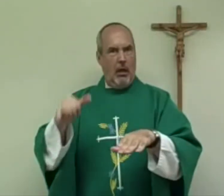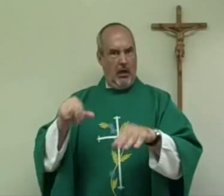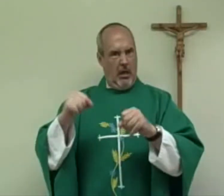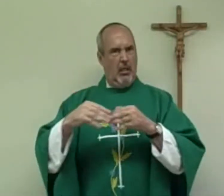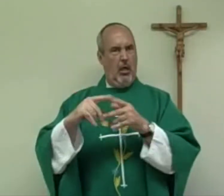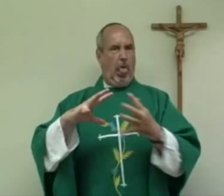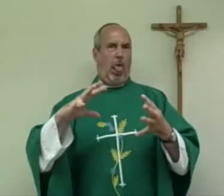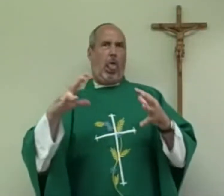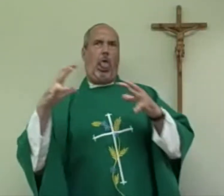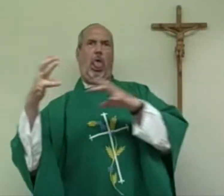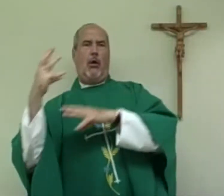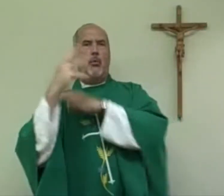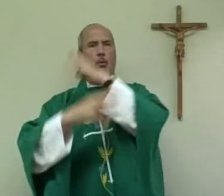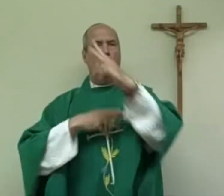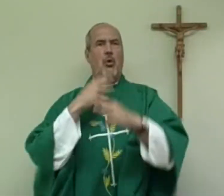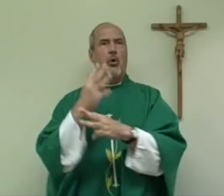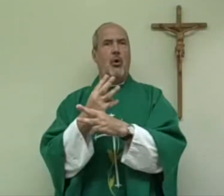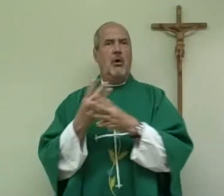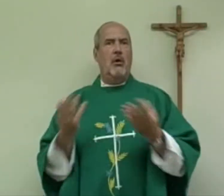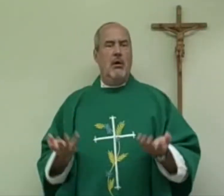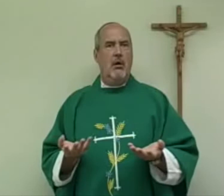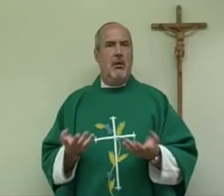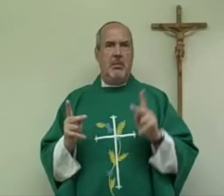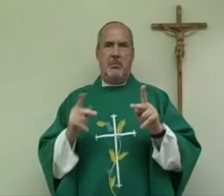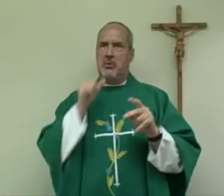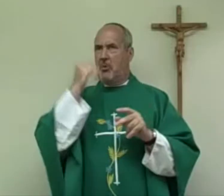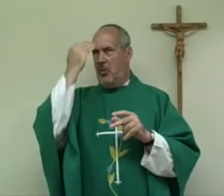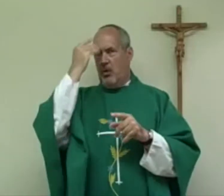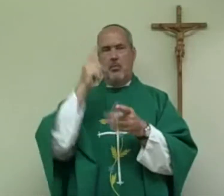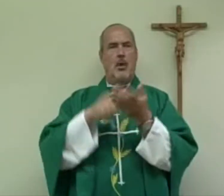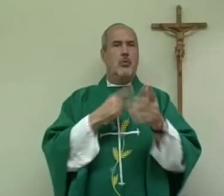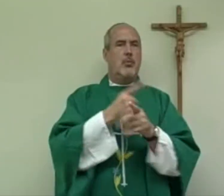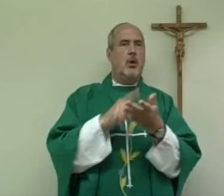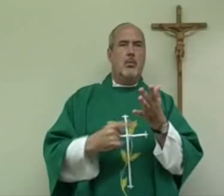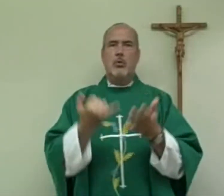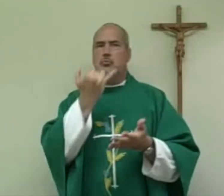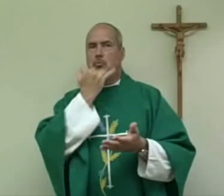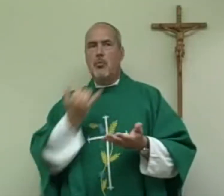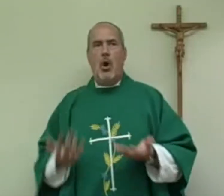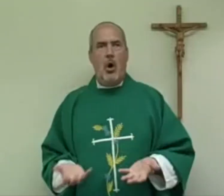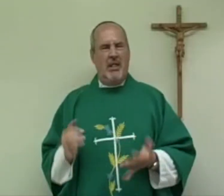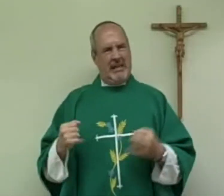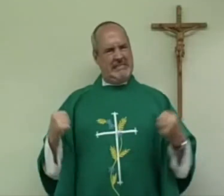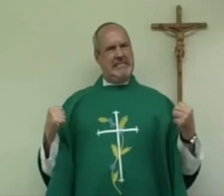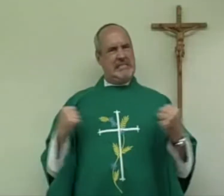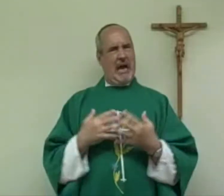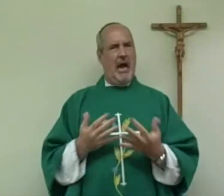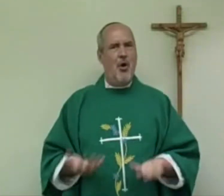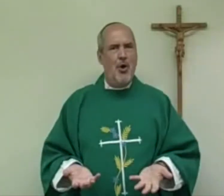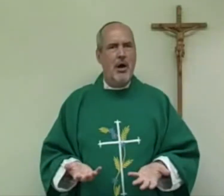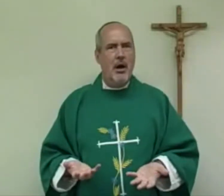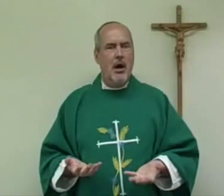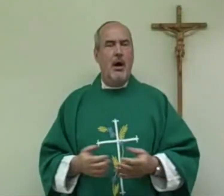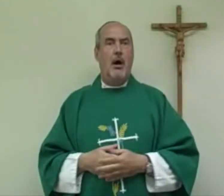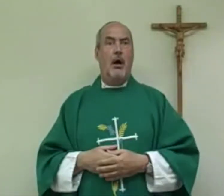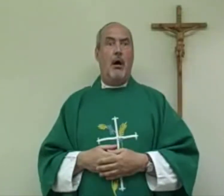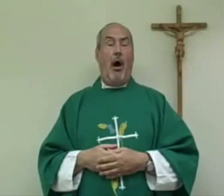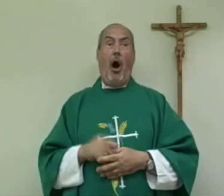they don't bother teaching their children that, and so on and so on, and there goes society.